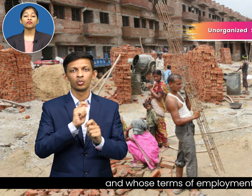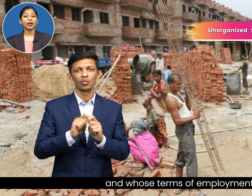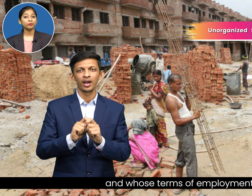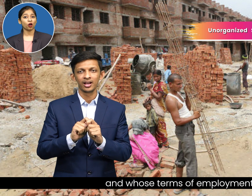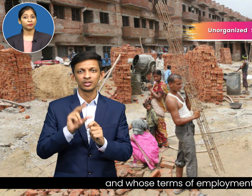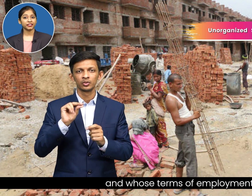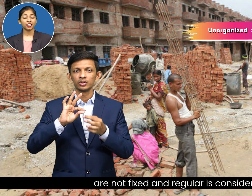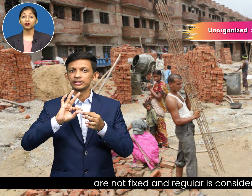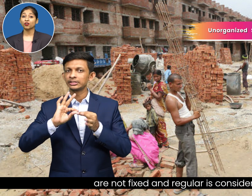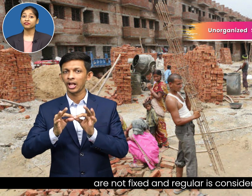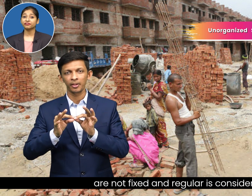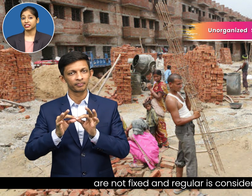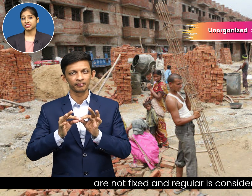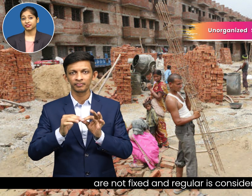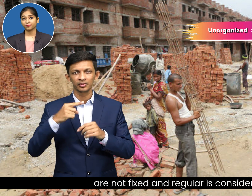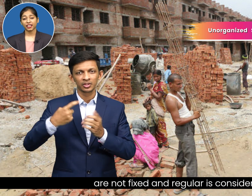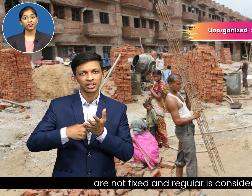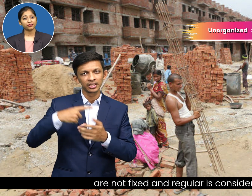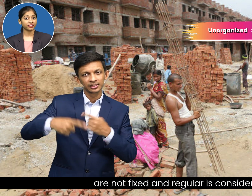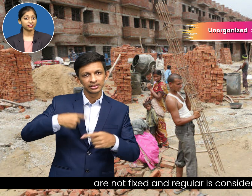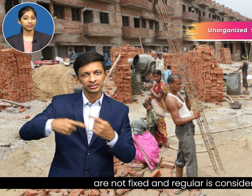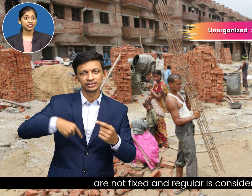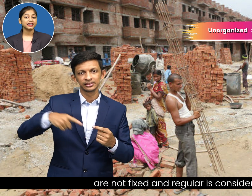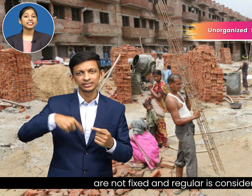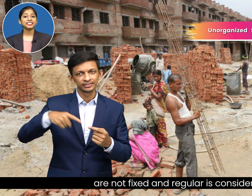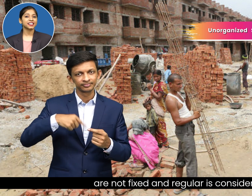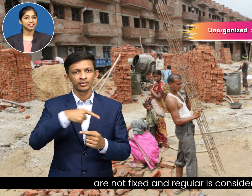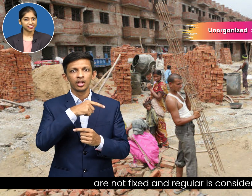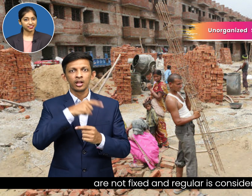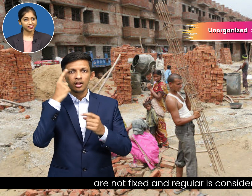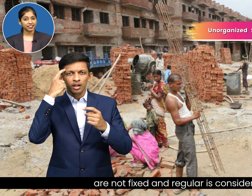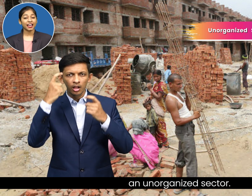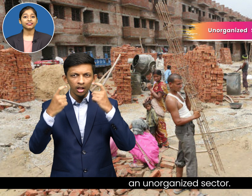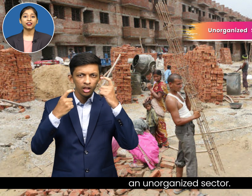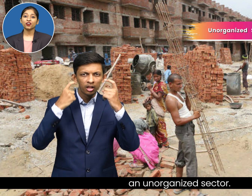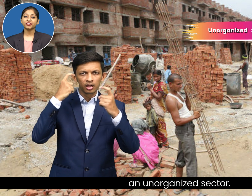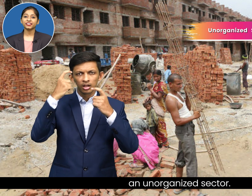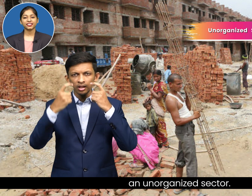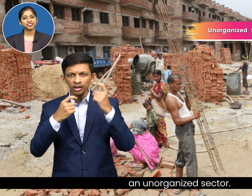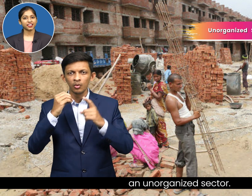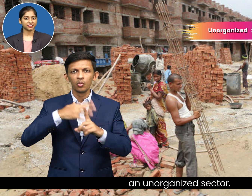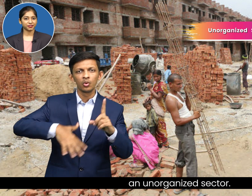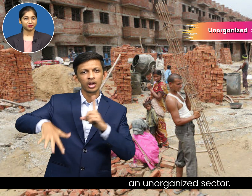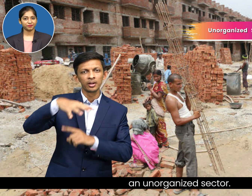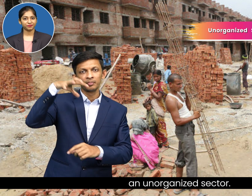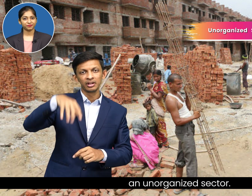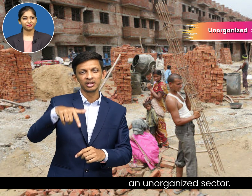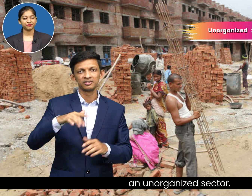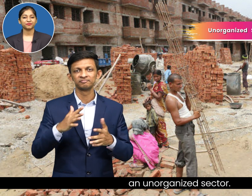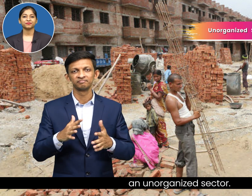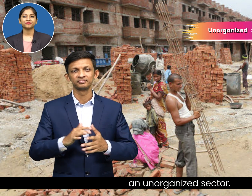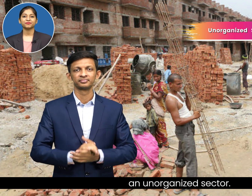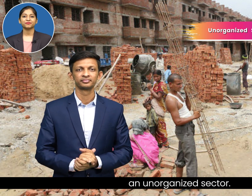terms of employment are not fixed and regular is considered an unorganized sector.